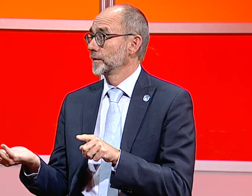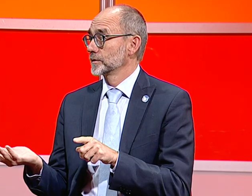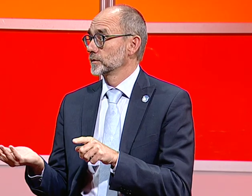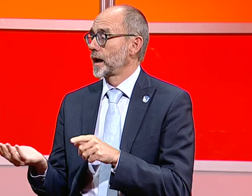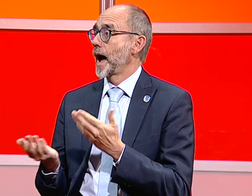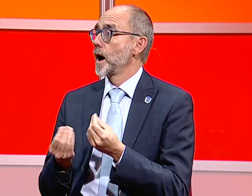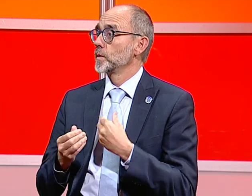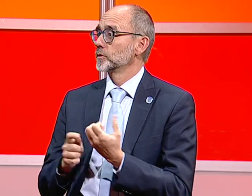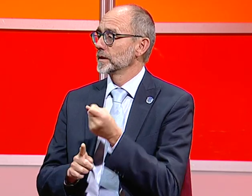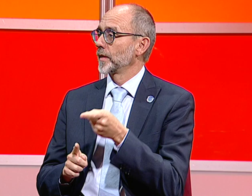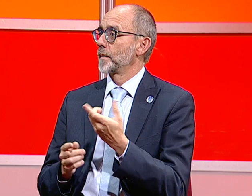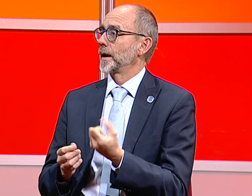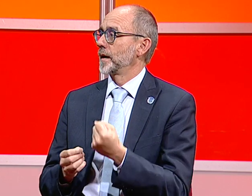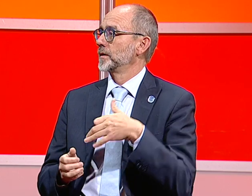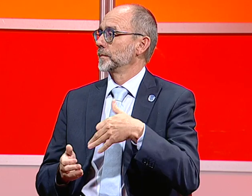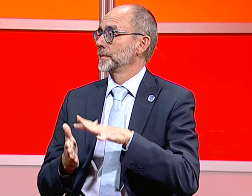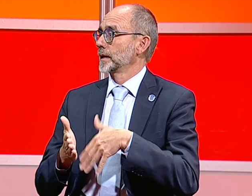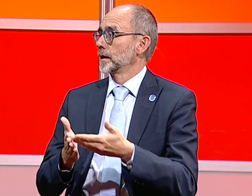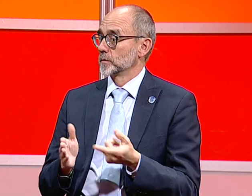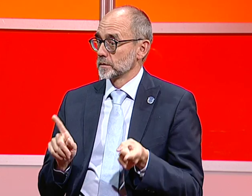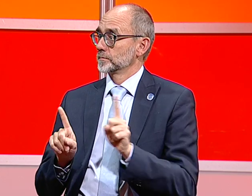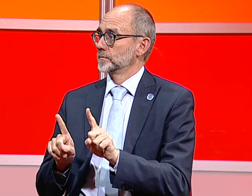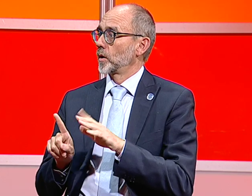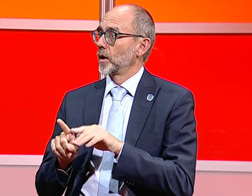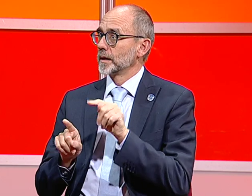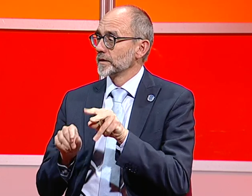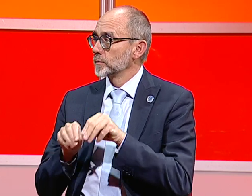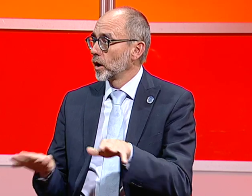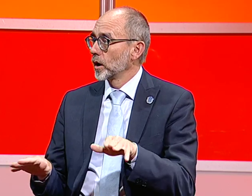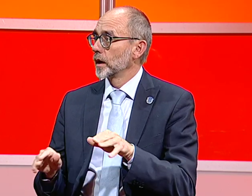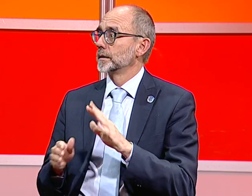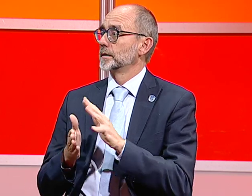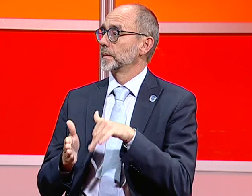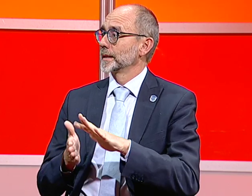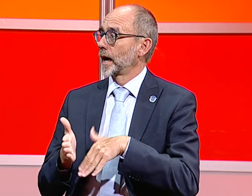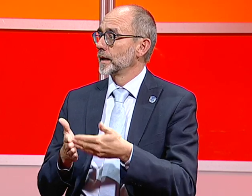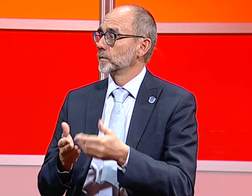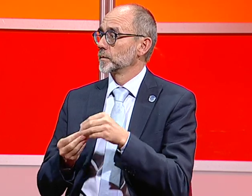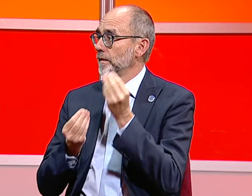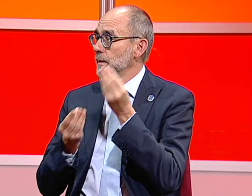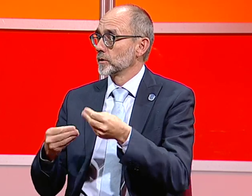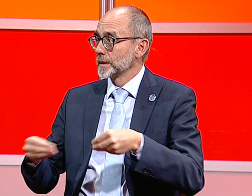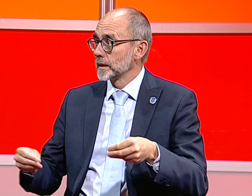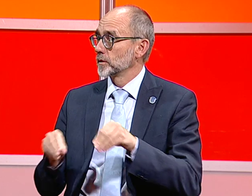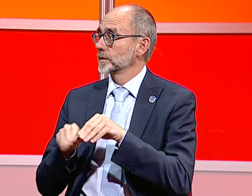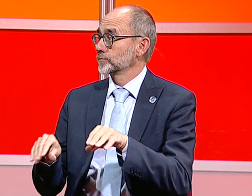to. Yeah. Deaf people need access to the information just as other hearing people have, you